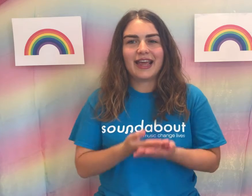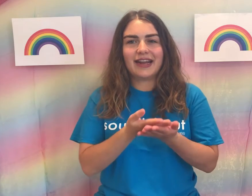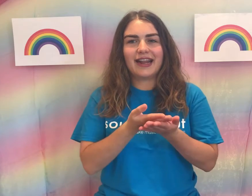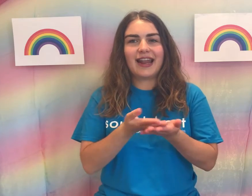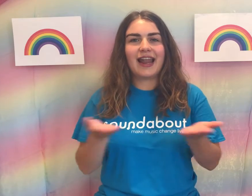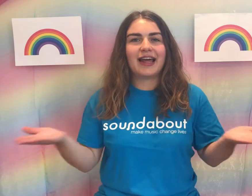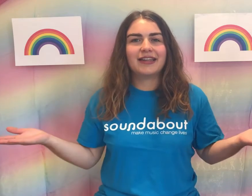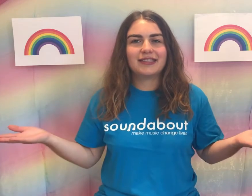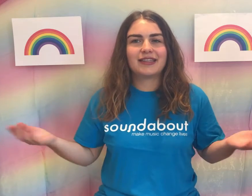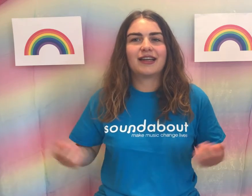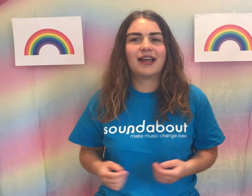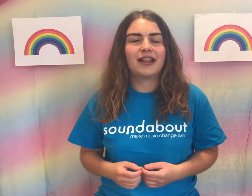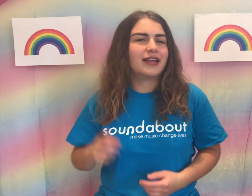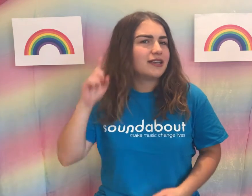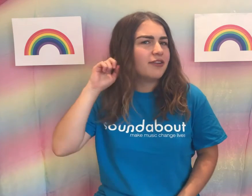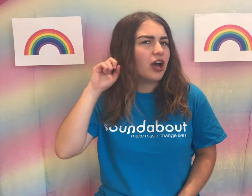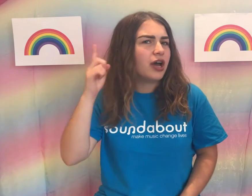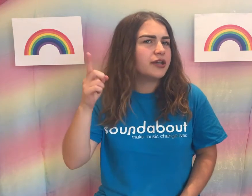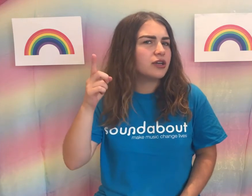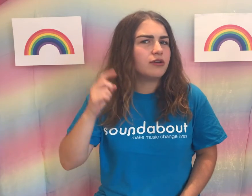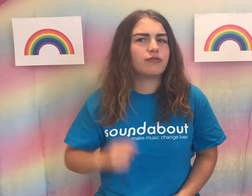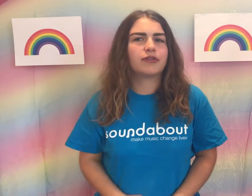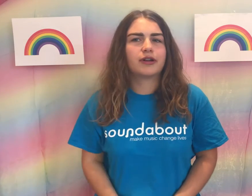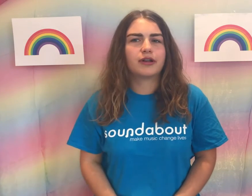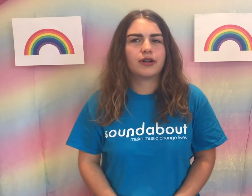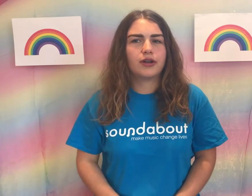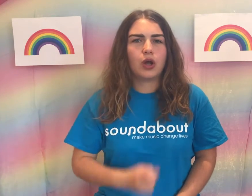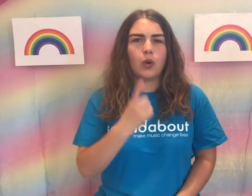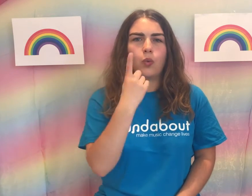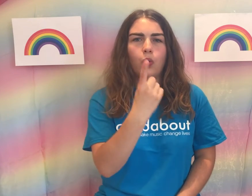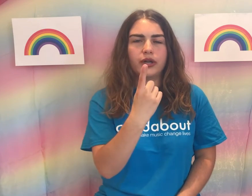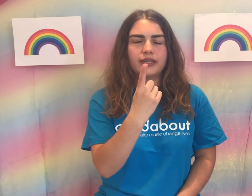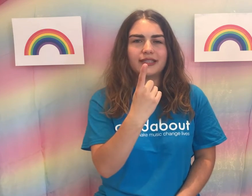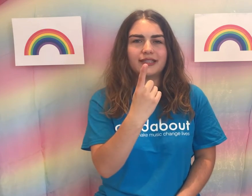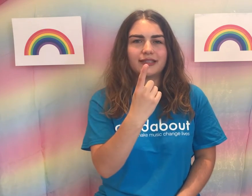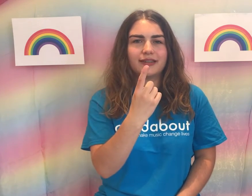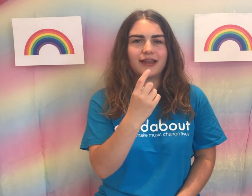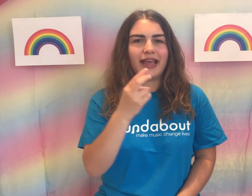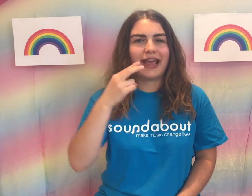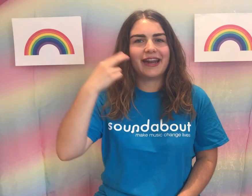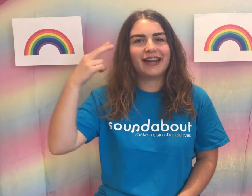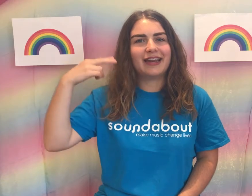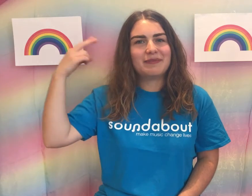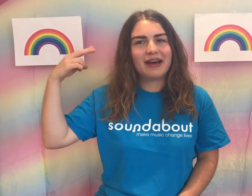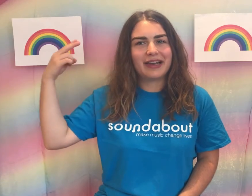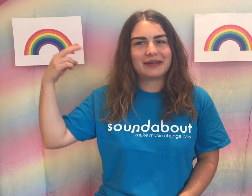in a land that I've heard of once in a lullaby.